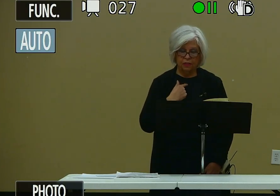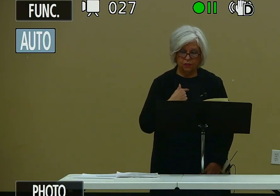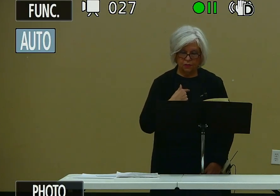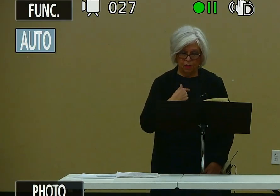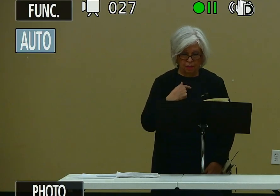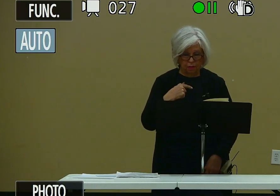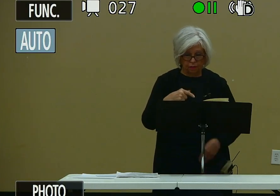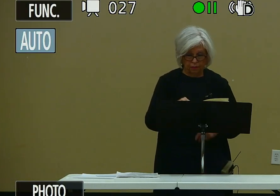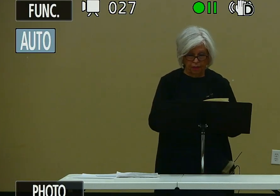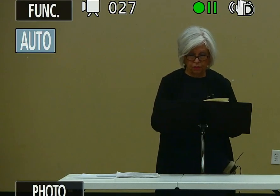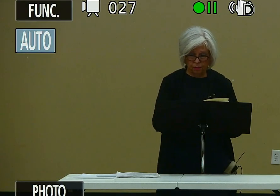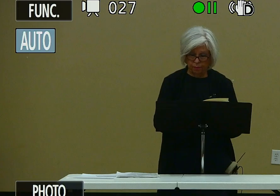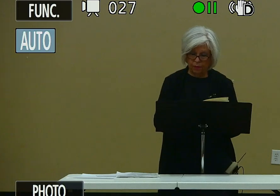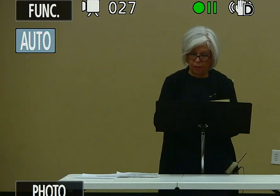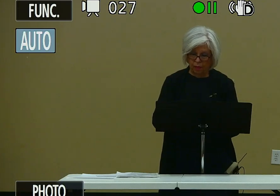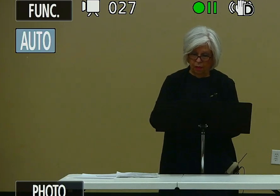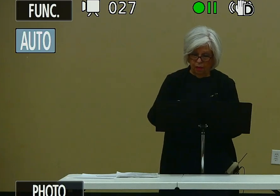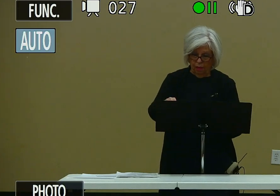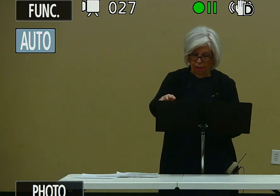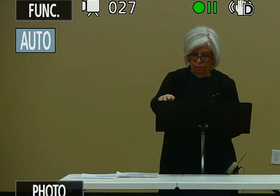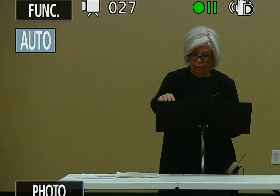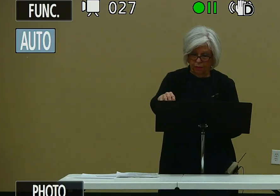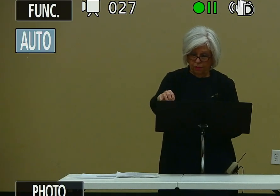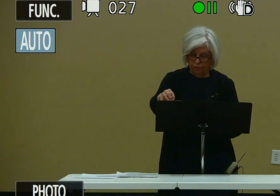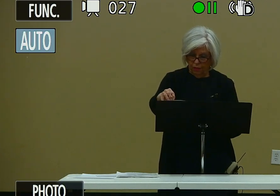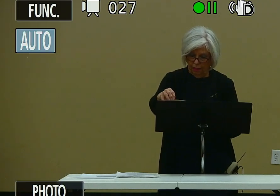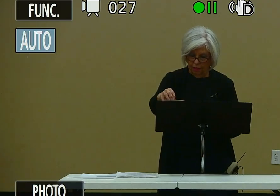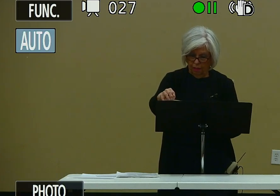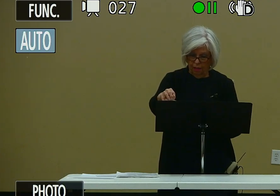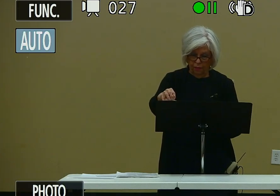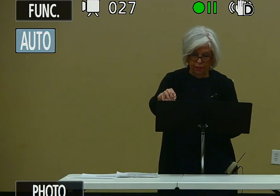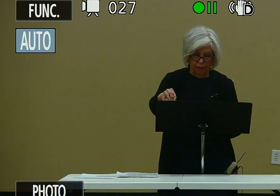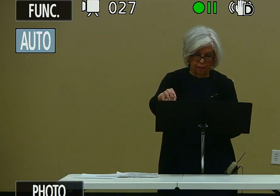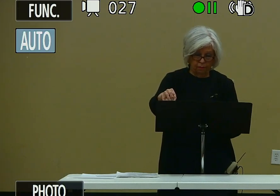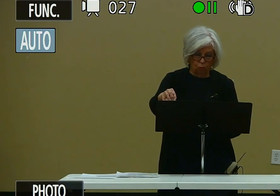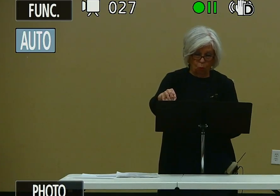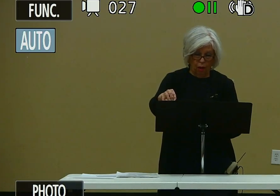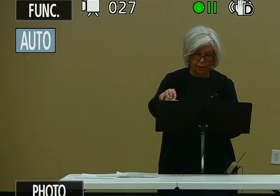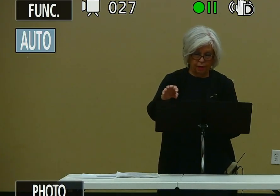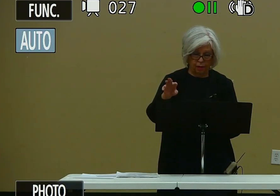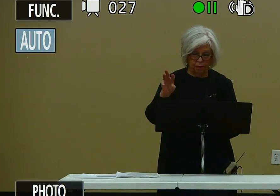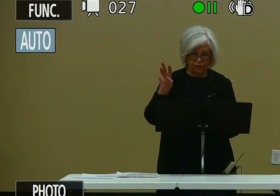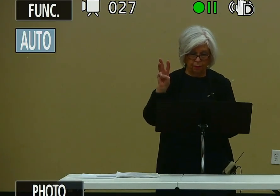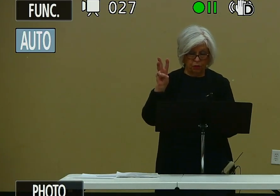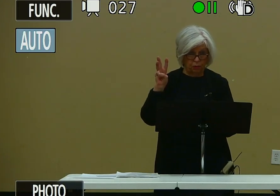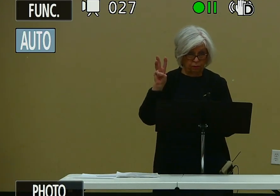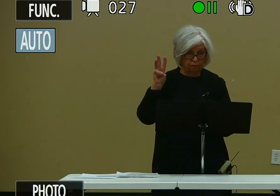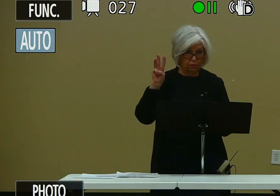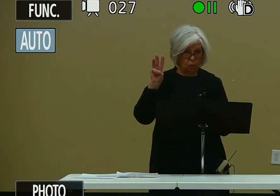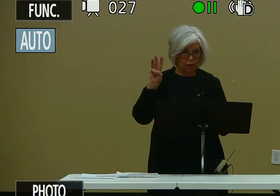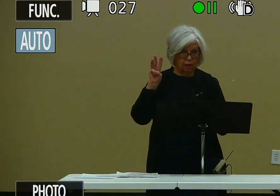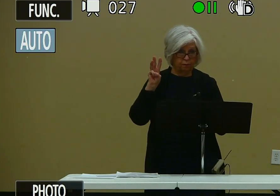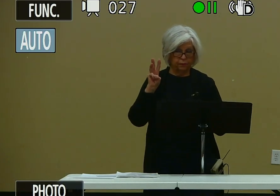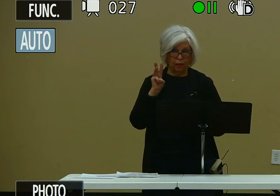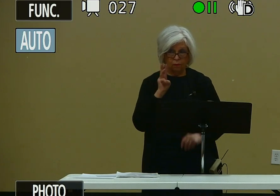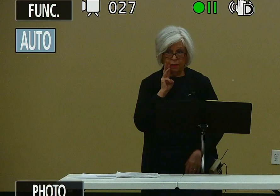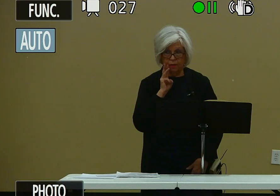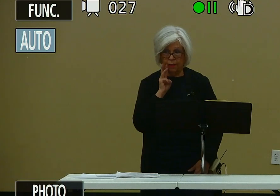Just go down right under your chin. And then water. W for water. Right here by your